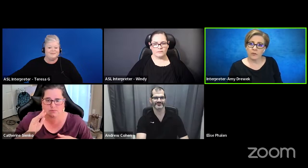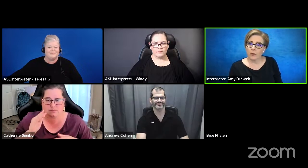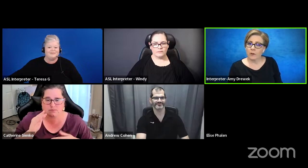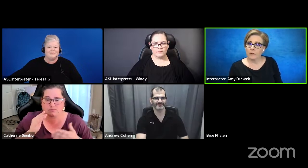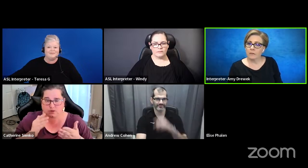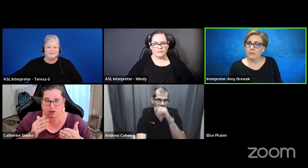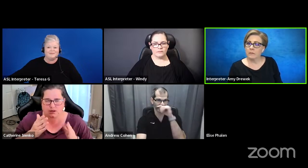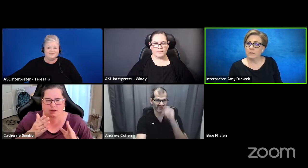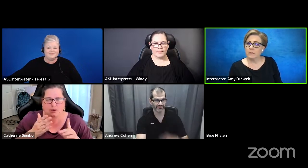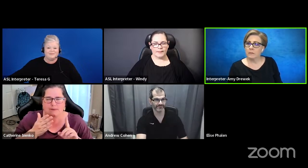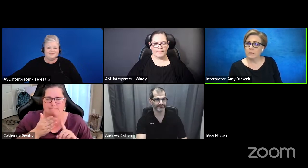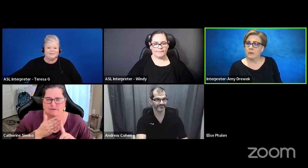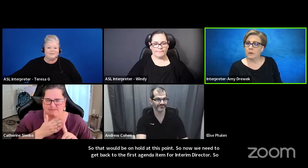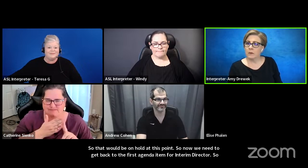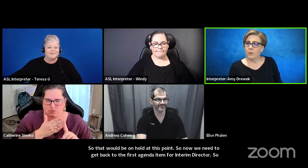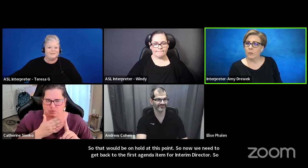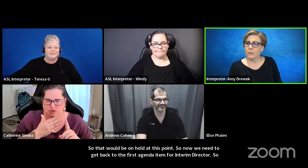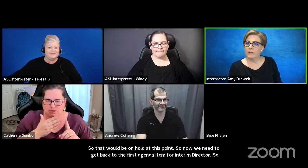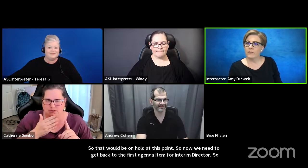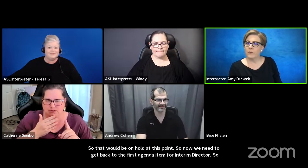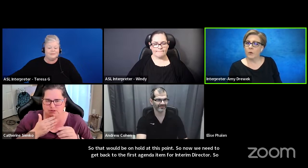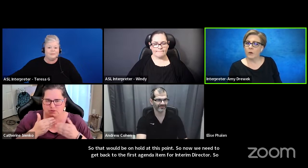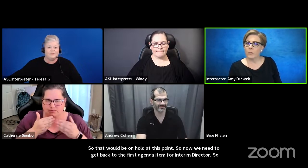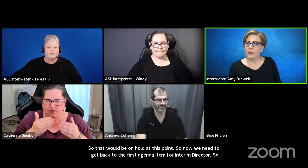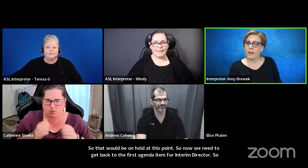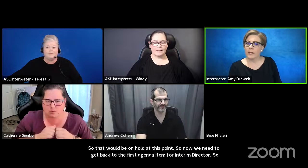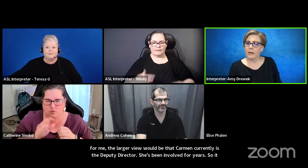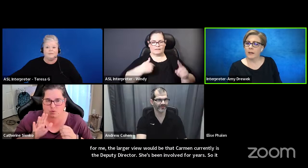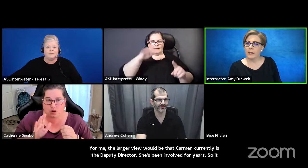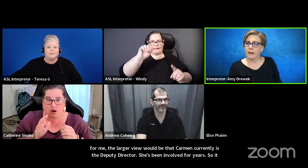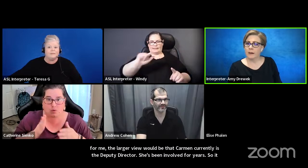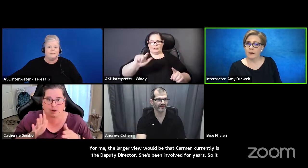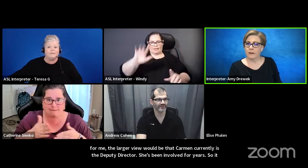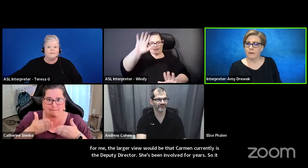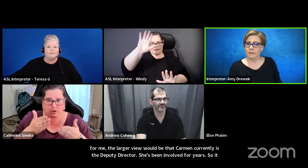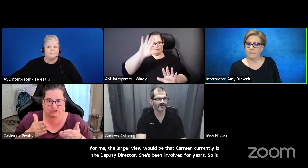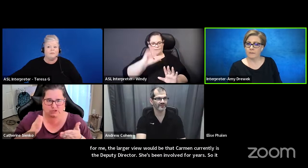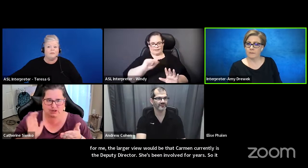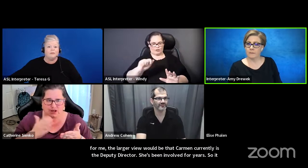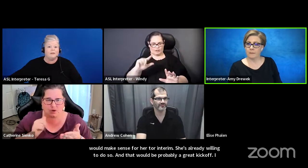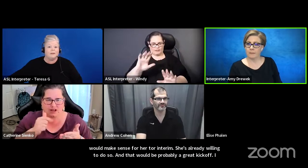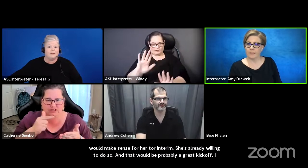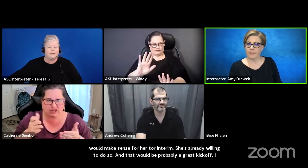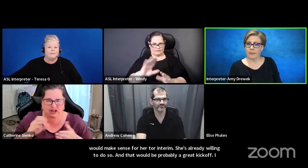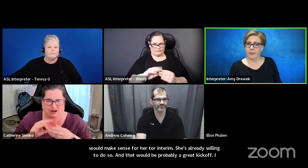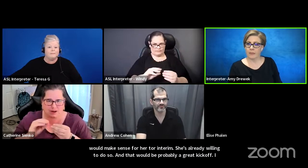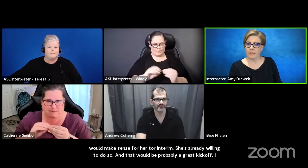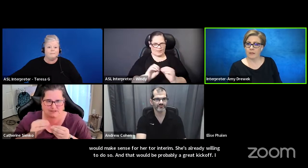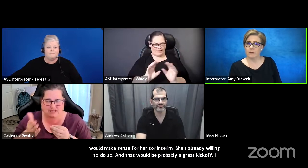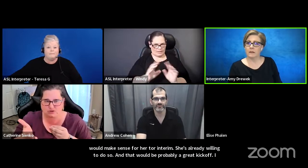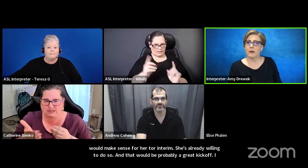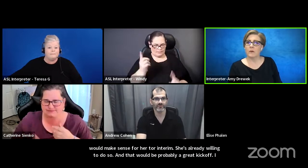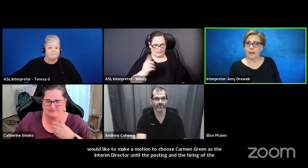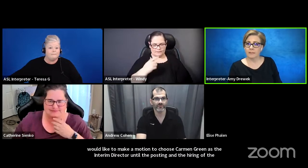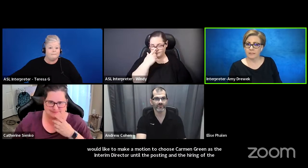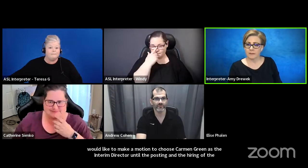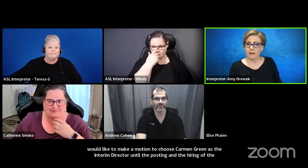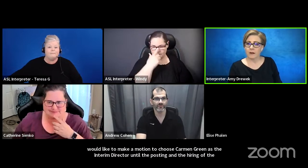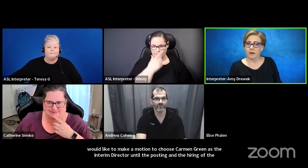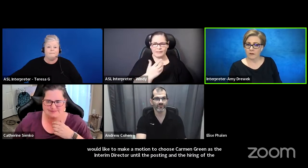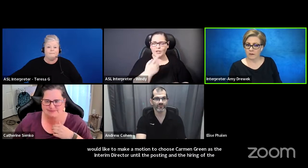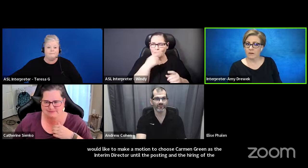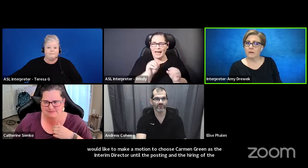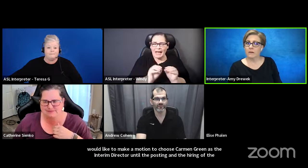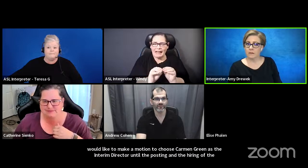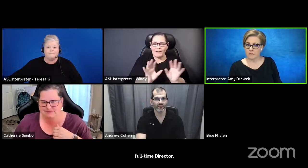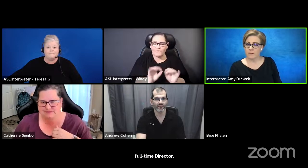Okay, thank you, Commissioner Cohen. This is AHH. Before we, Clarify the motion. Could we clarify the okay,